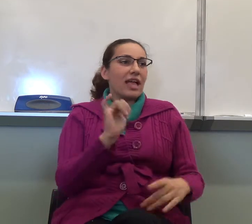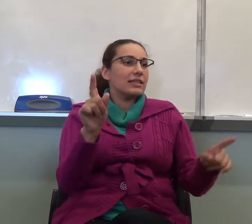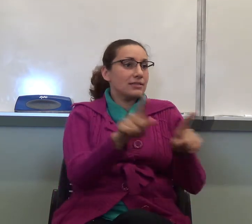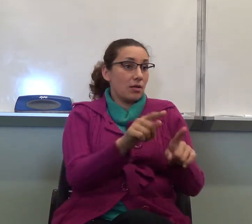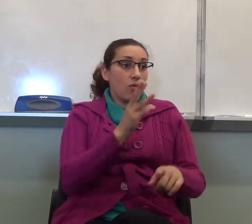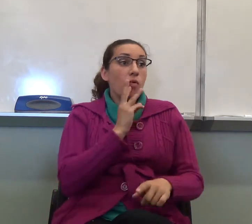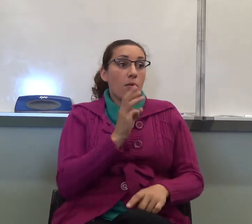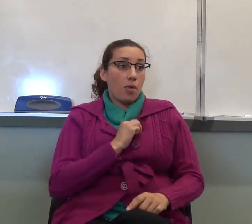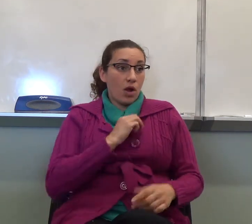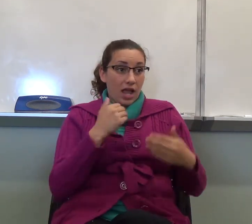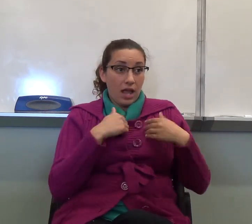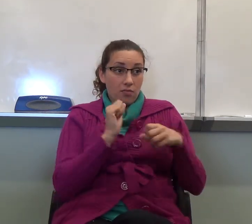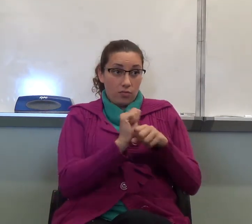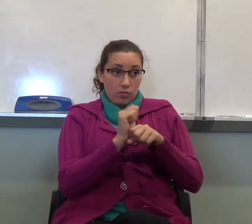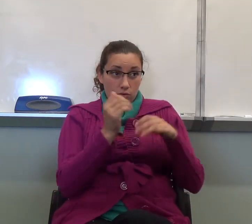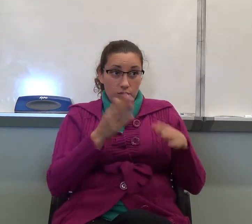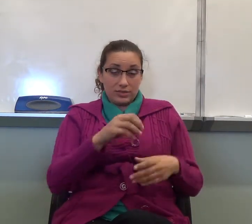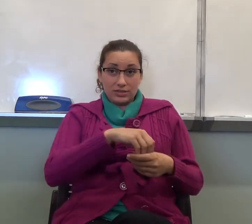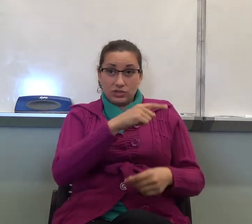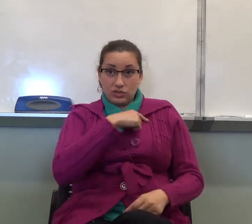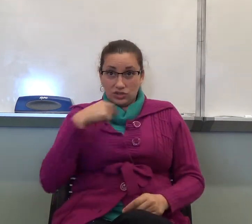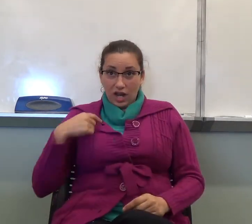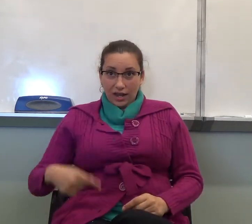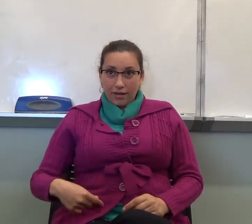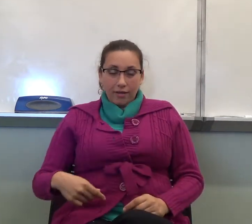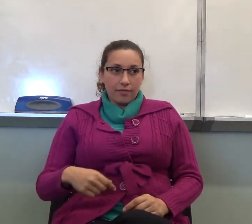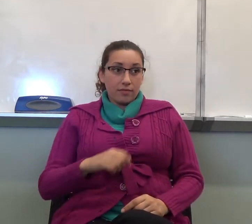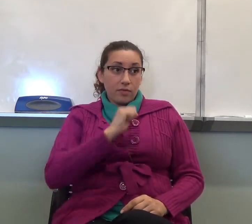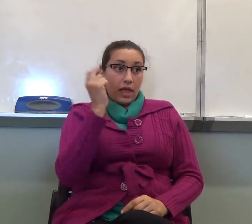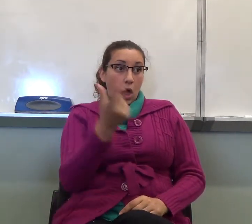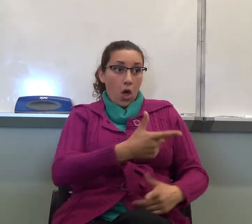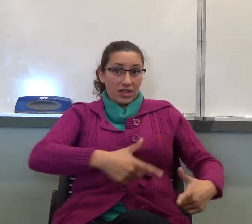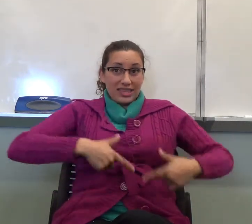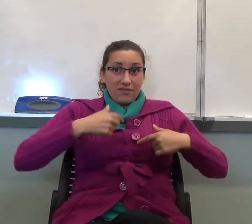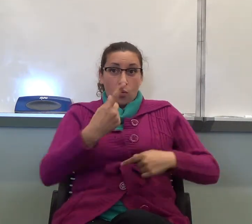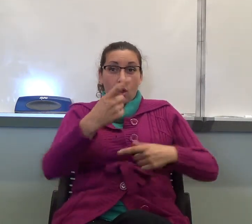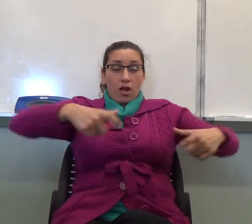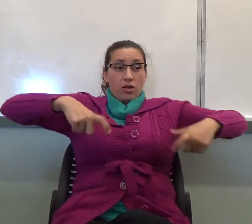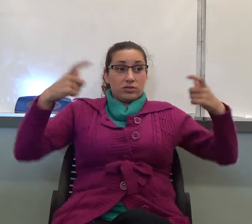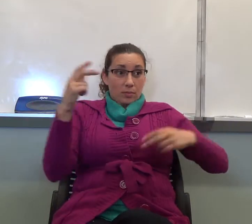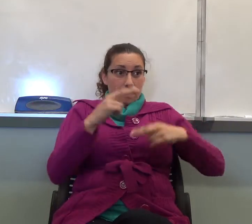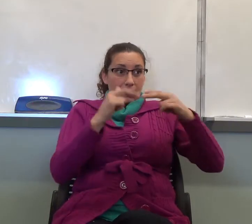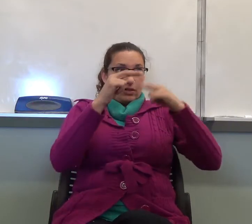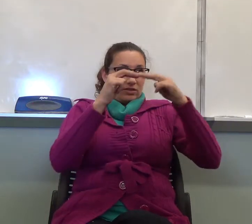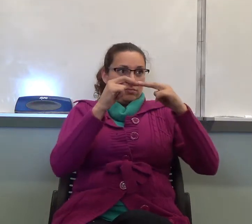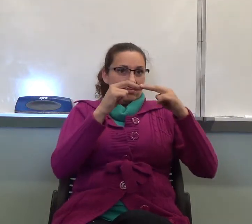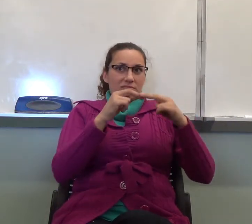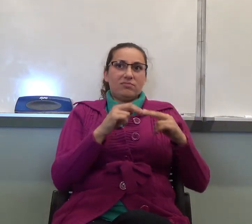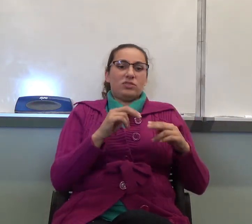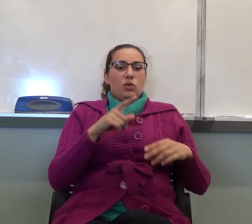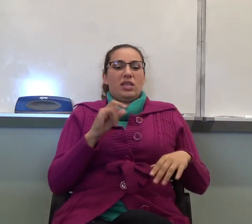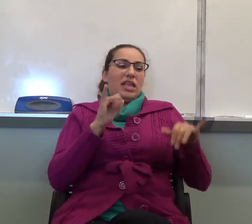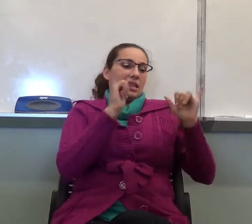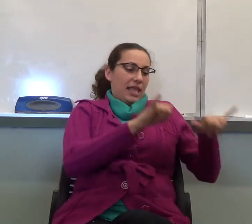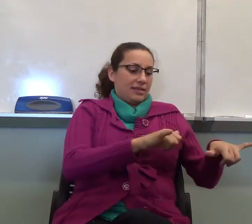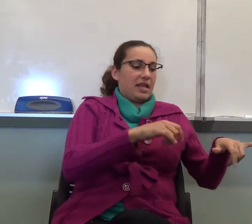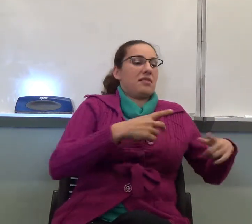In mathematics, they will kick you out of the party if you do that. So you put parentheses around it. So that calms